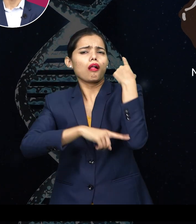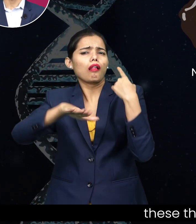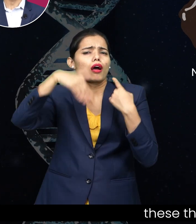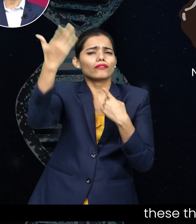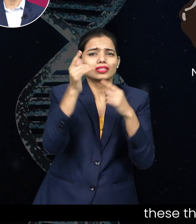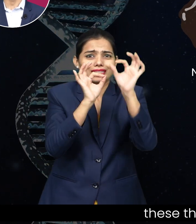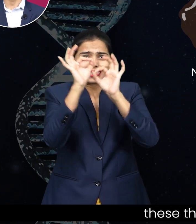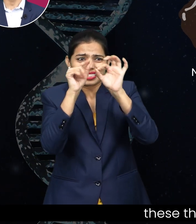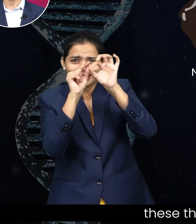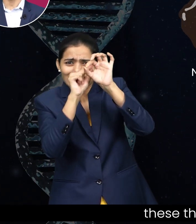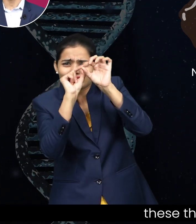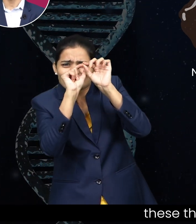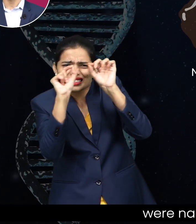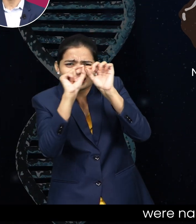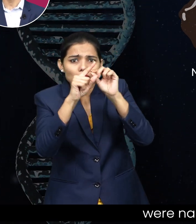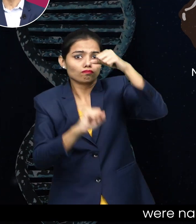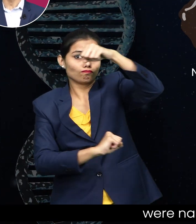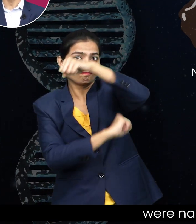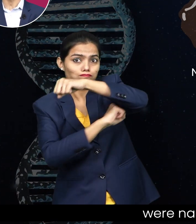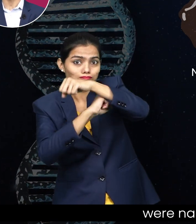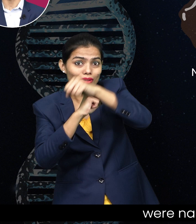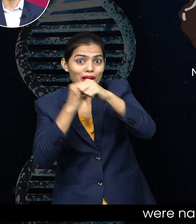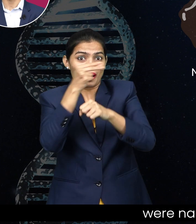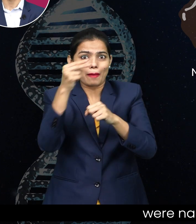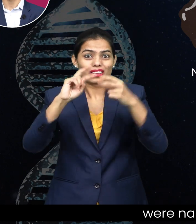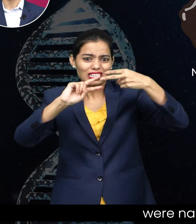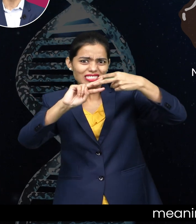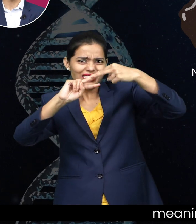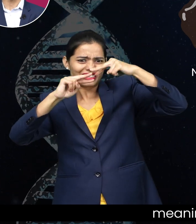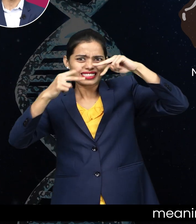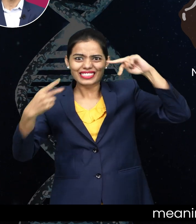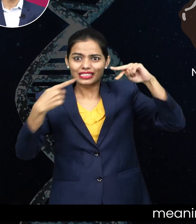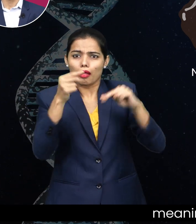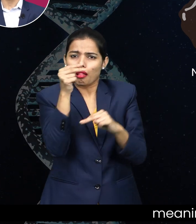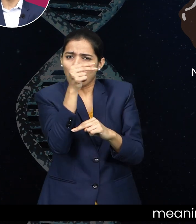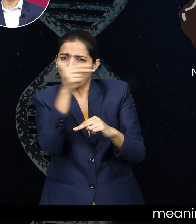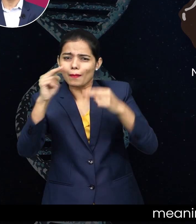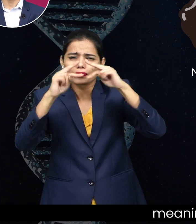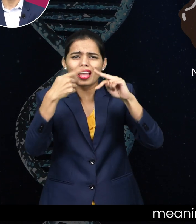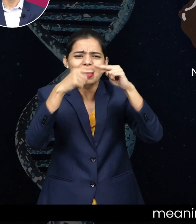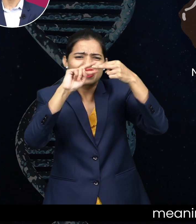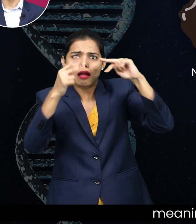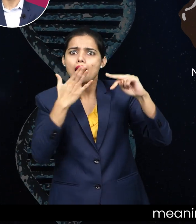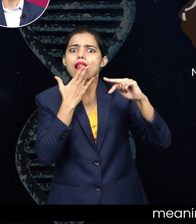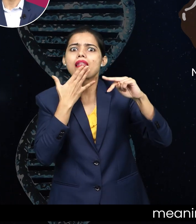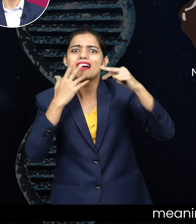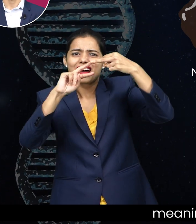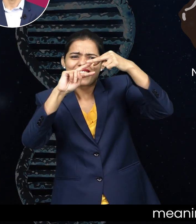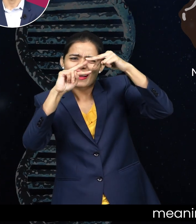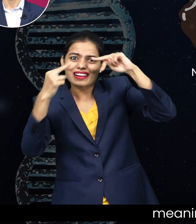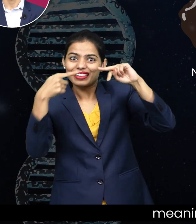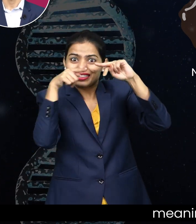Later, these thread-like structures were named chromosomes, meaning colored bodies.